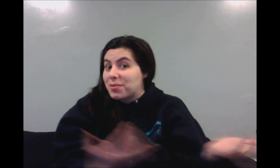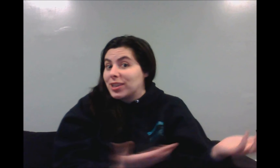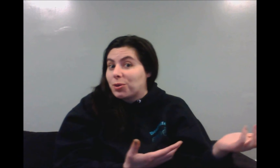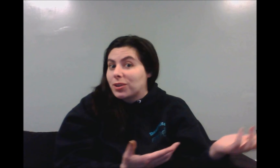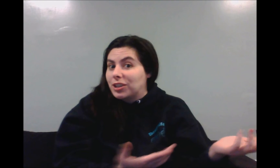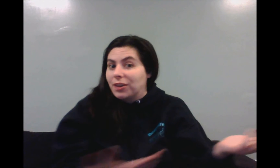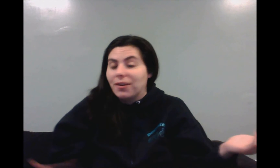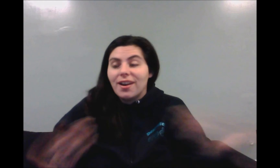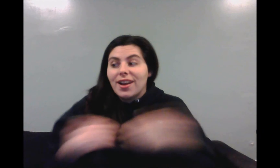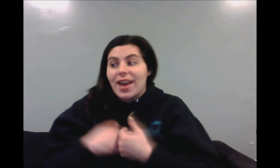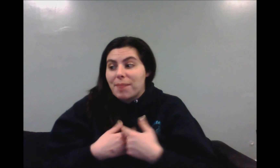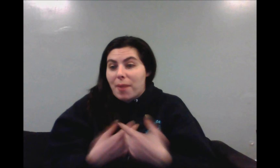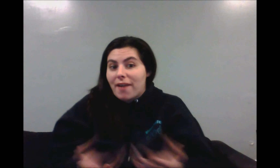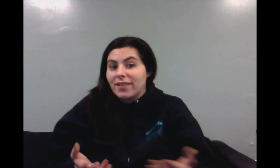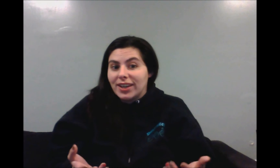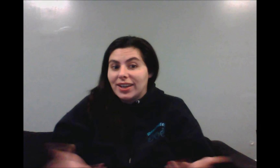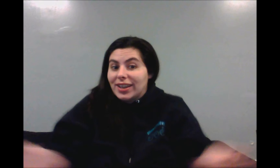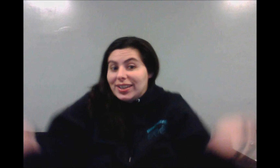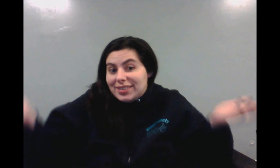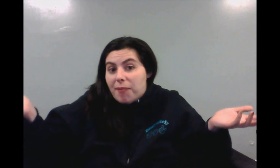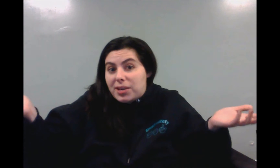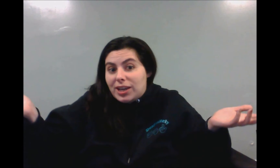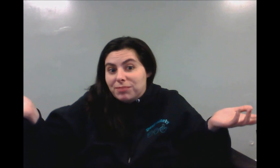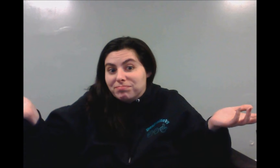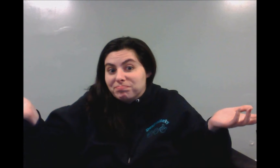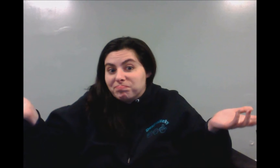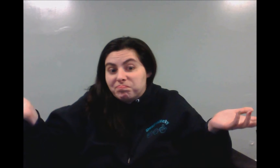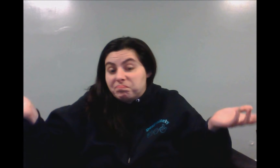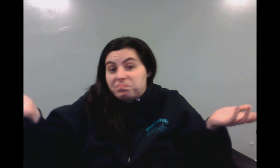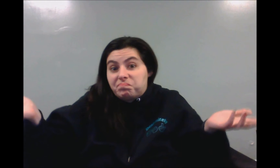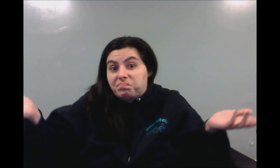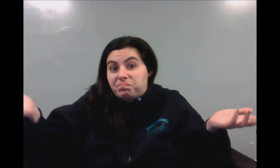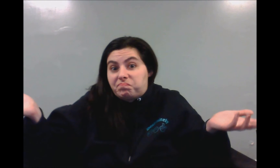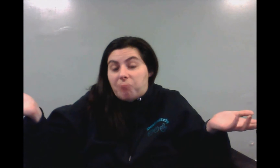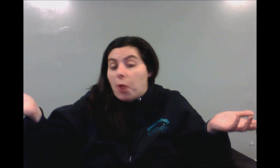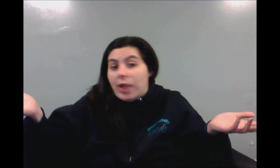talk to. And apparently, I'm cute. Okay.